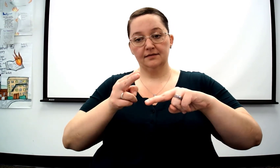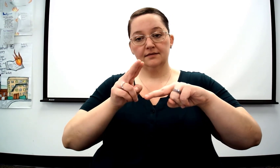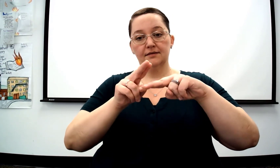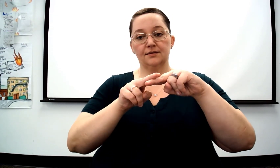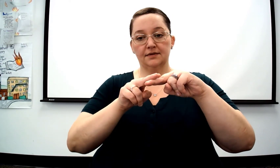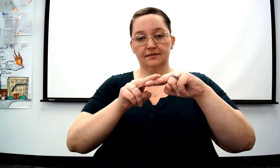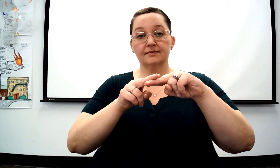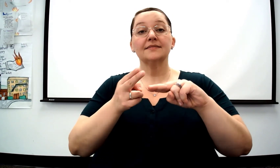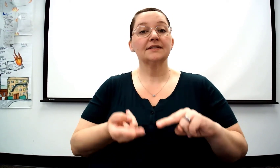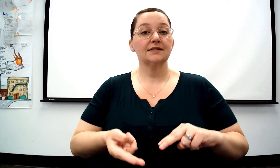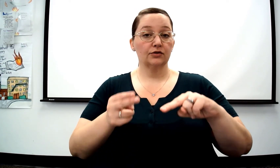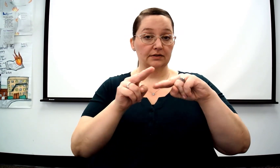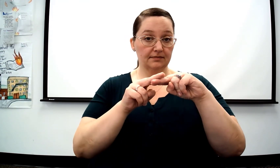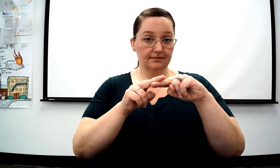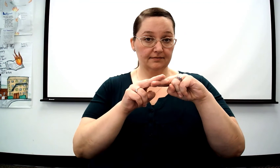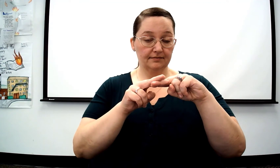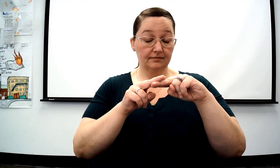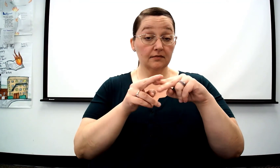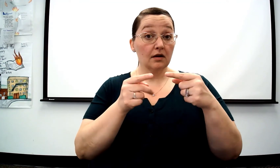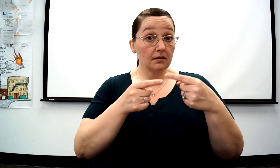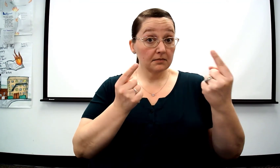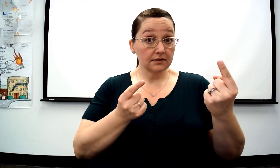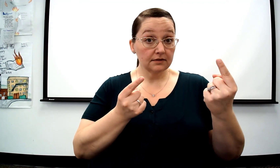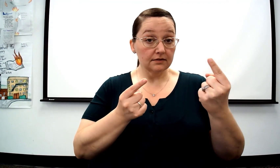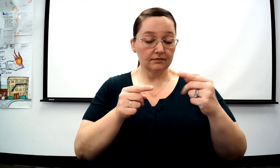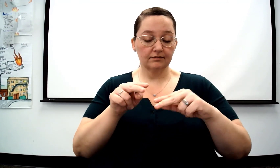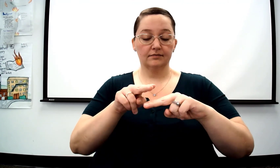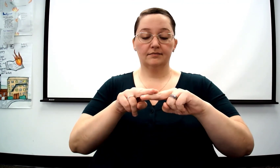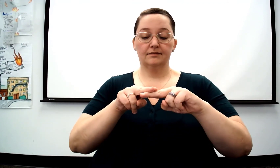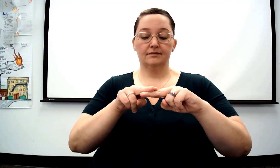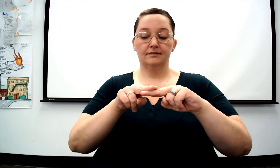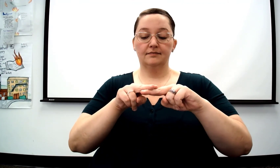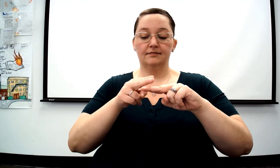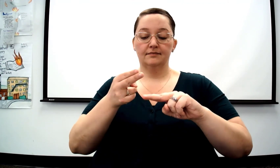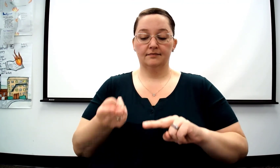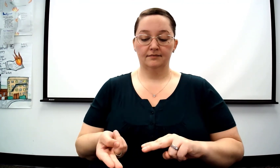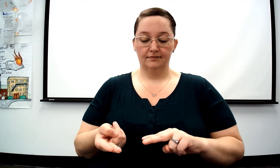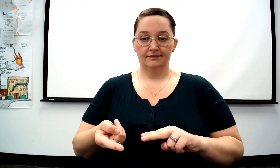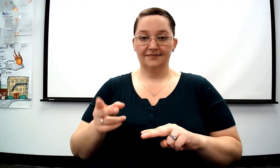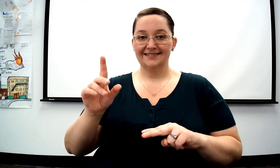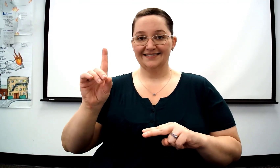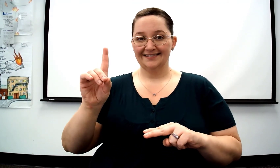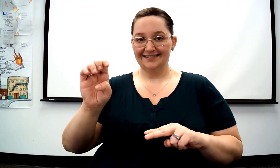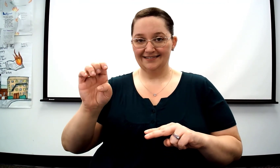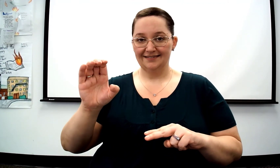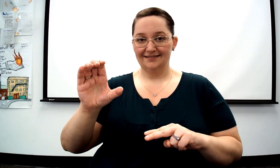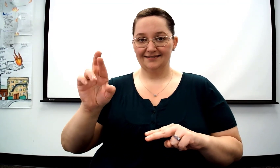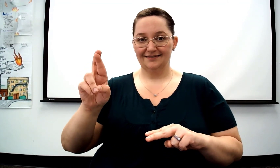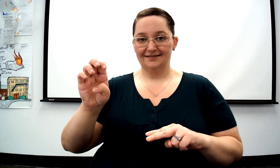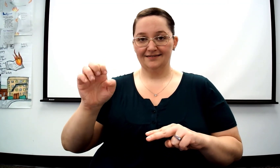top of your non-dominant U palm down. The opposite would be to decrease.